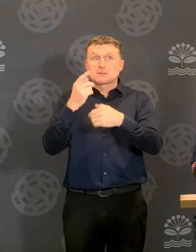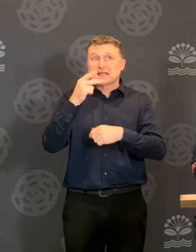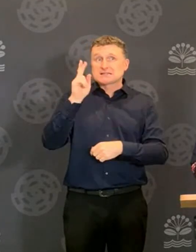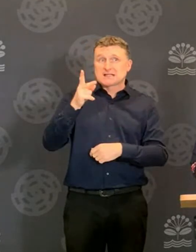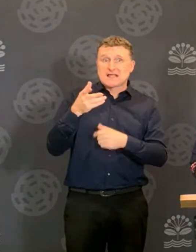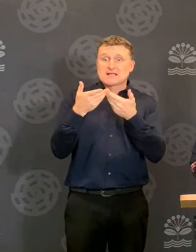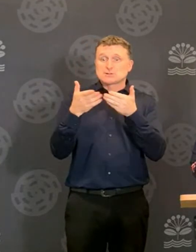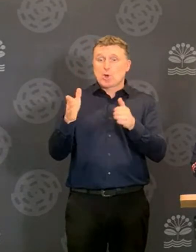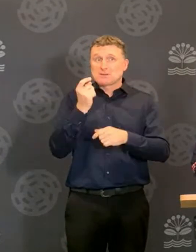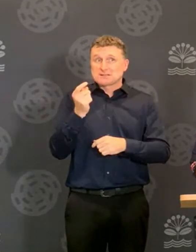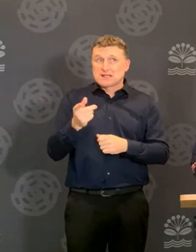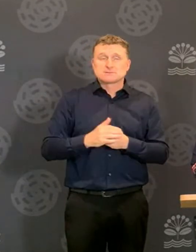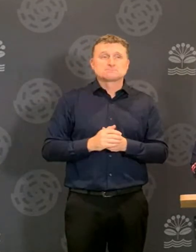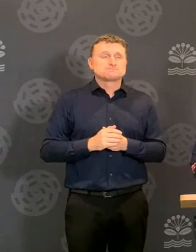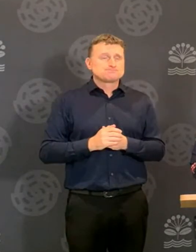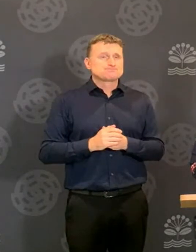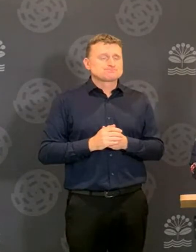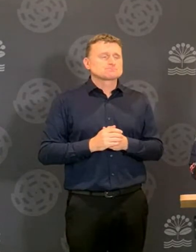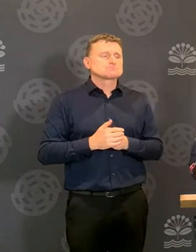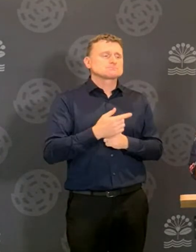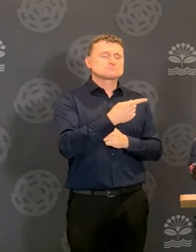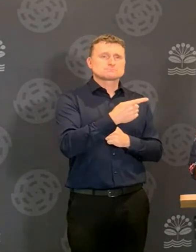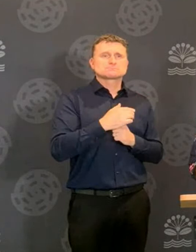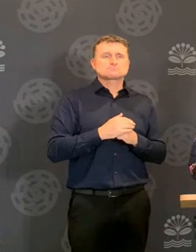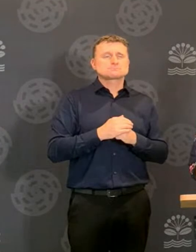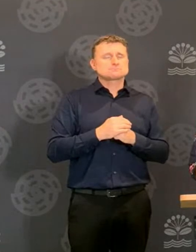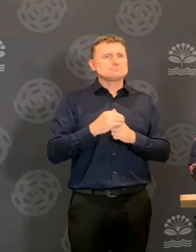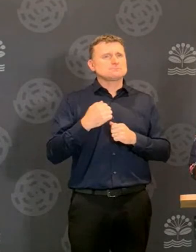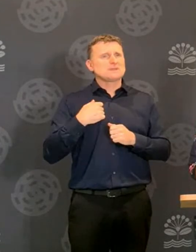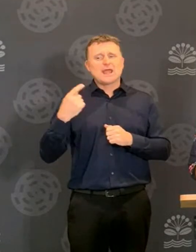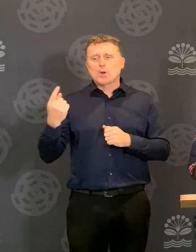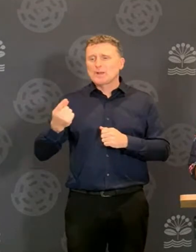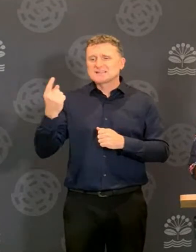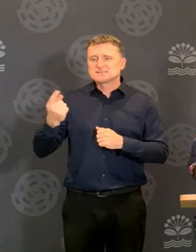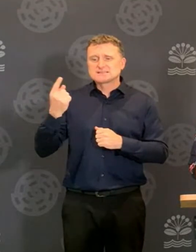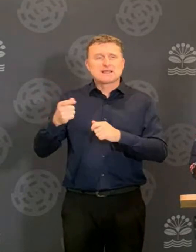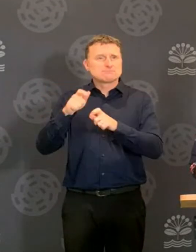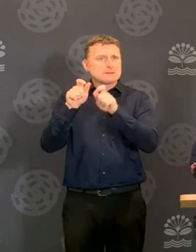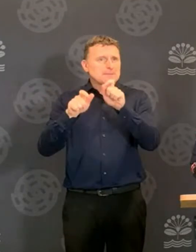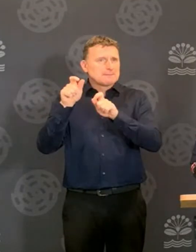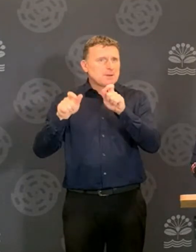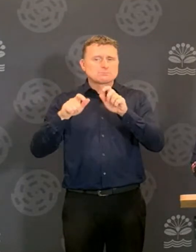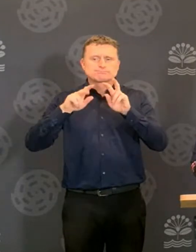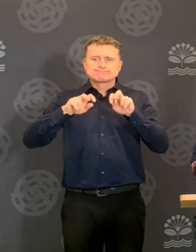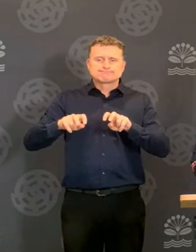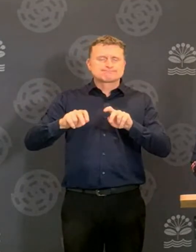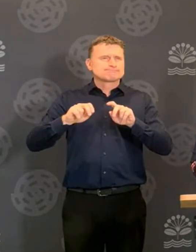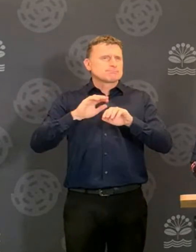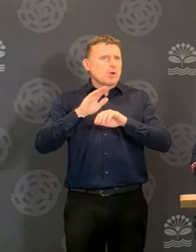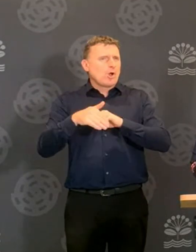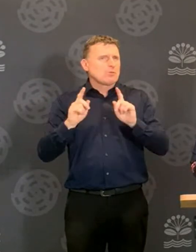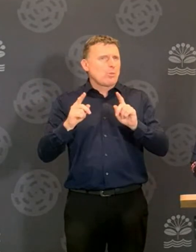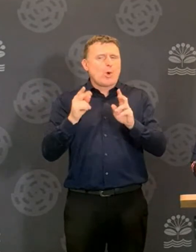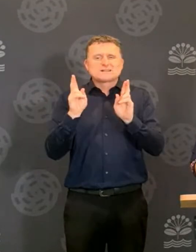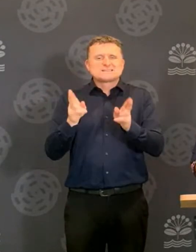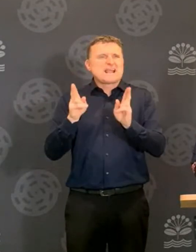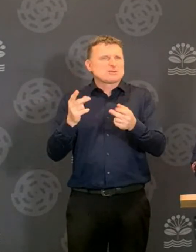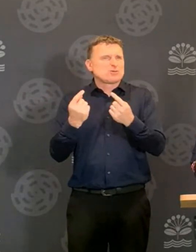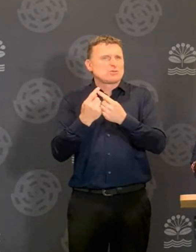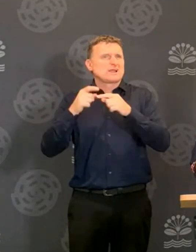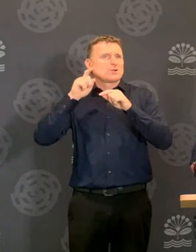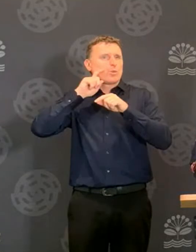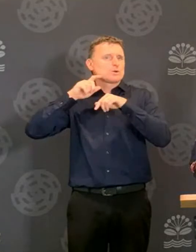We have, of course, looked at this issue, and we had Ross Roberts, our Head of Engineering Resilience, talking about just that natural occurrence of some of